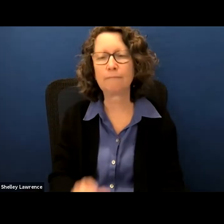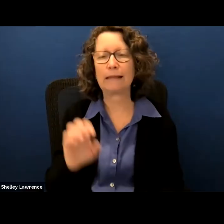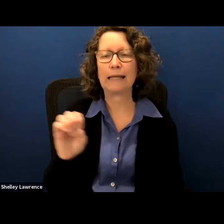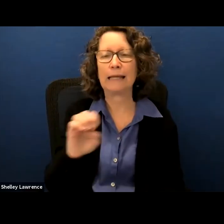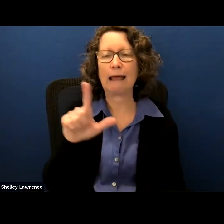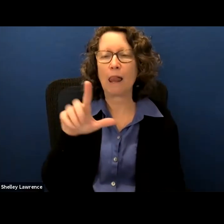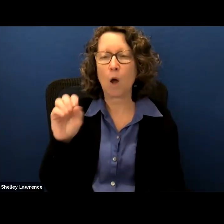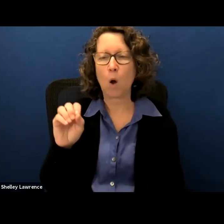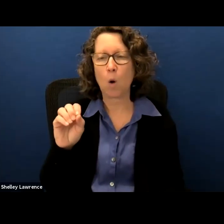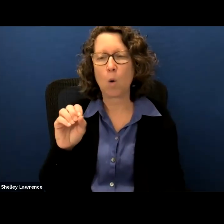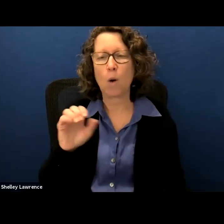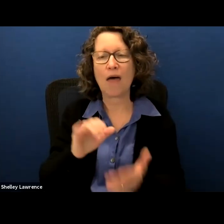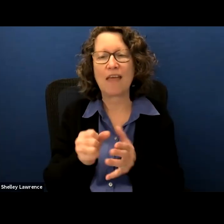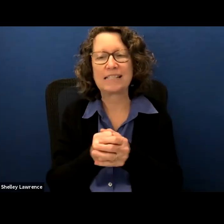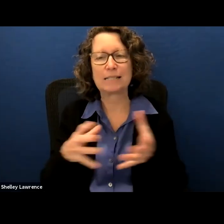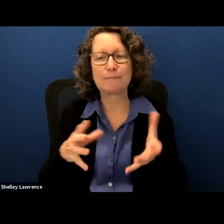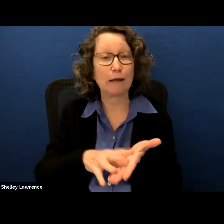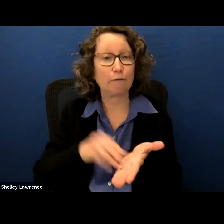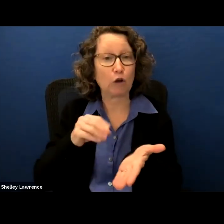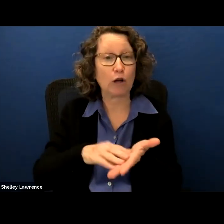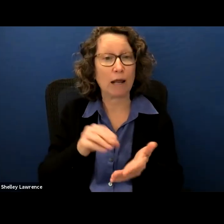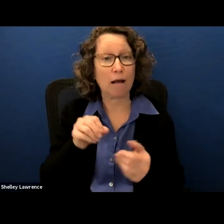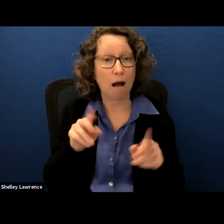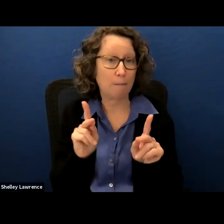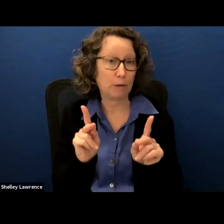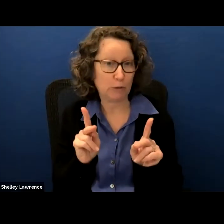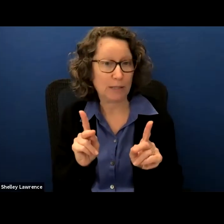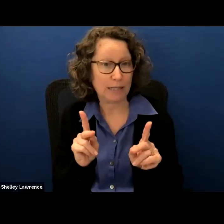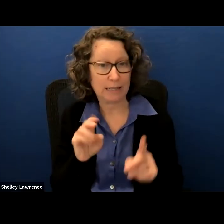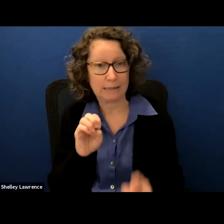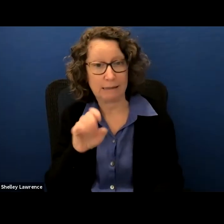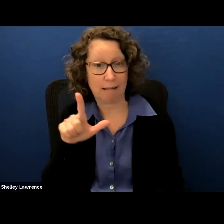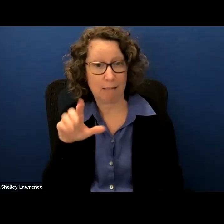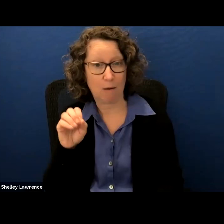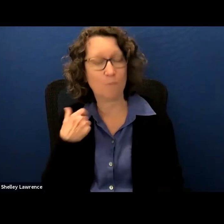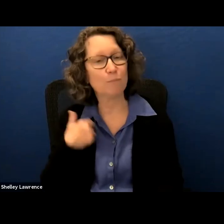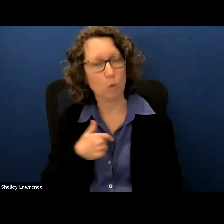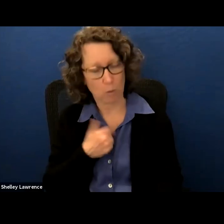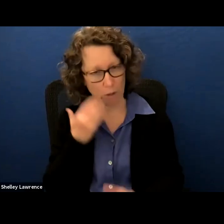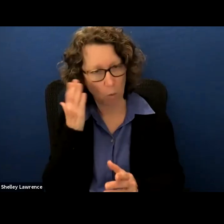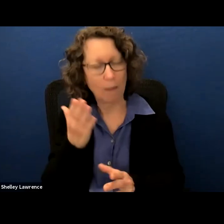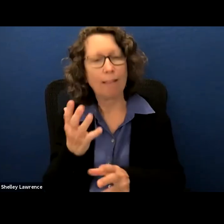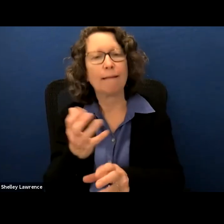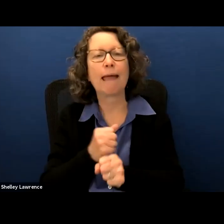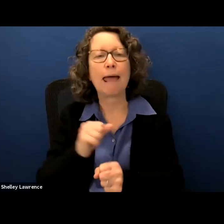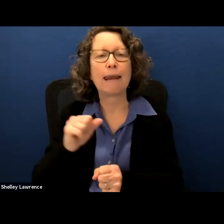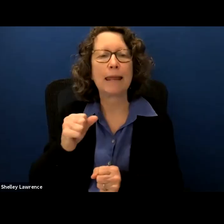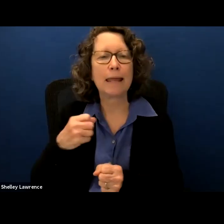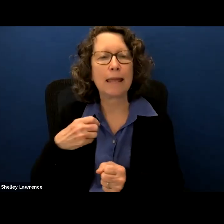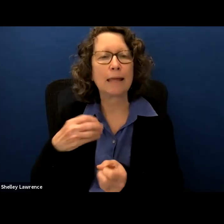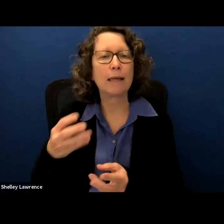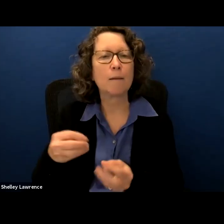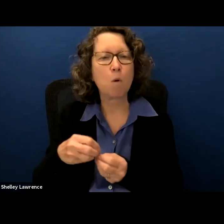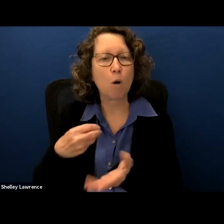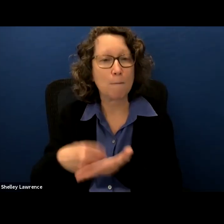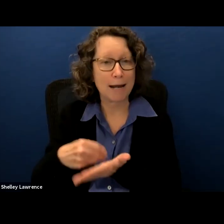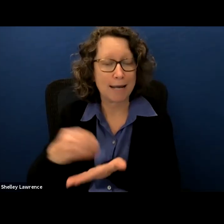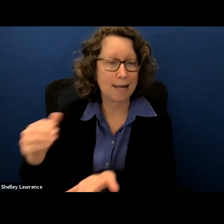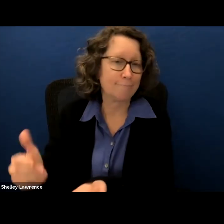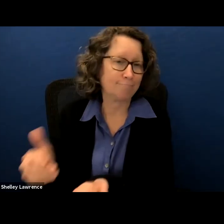ELO, so that's the expanded learning opportunities. We are going to be getting some more ELO